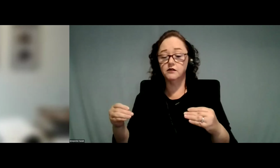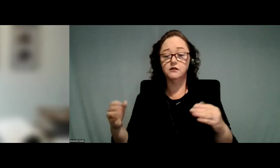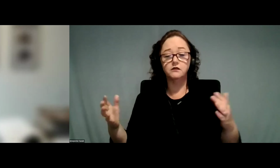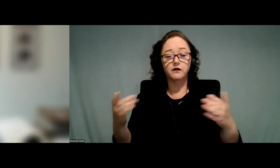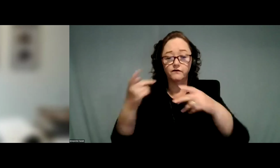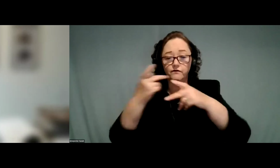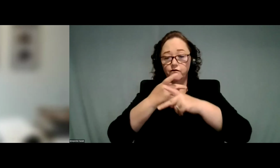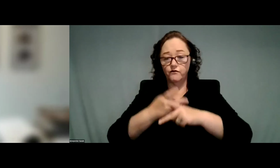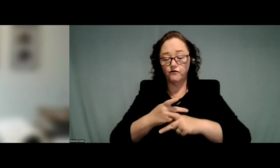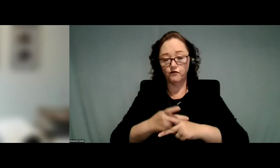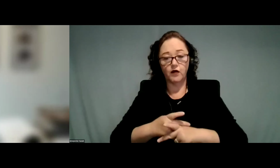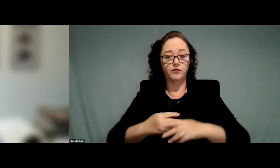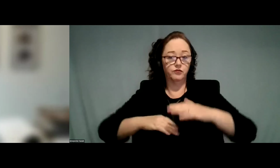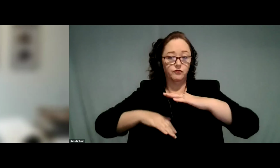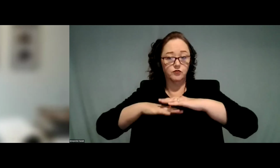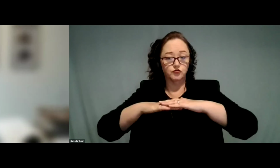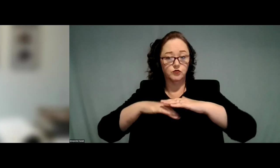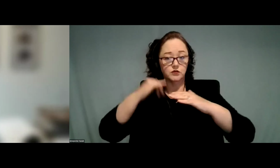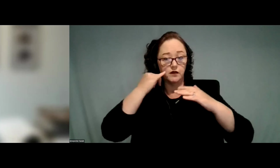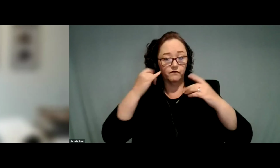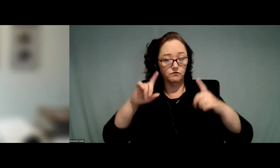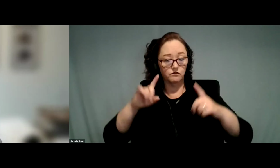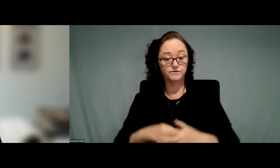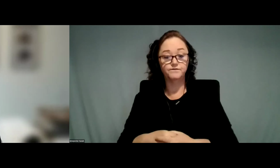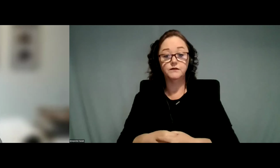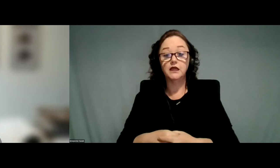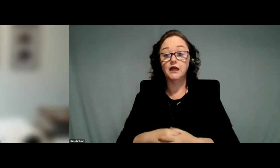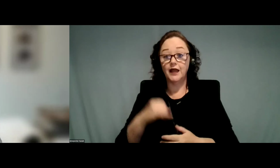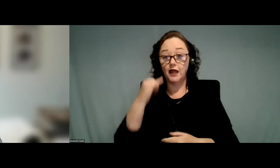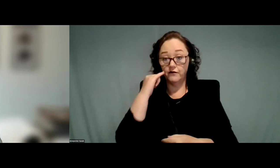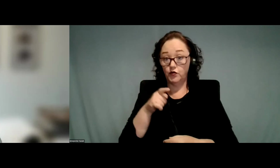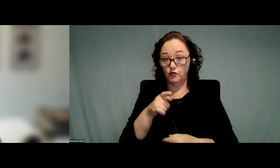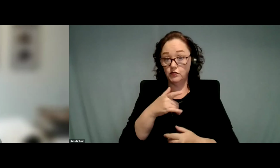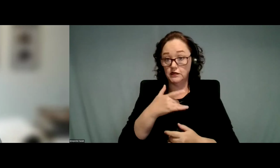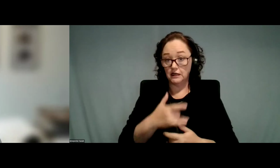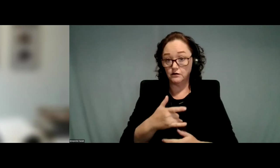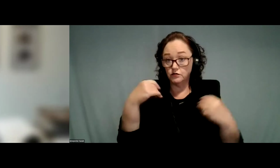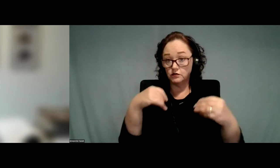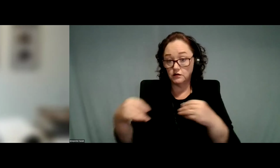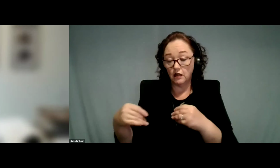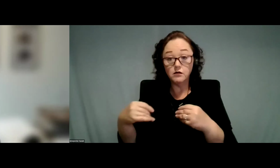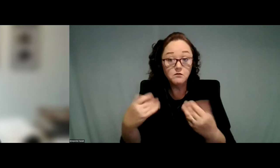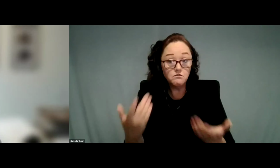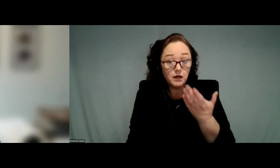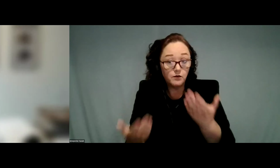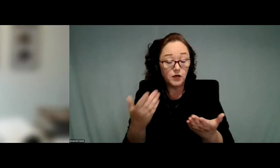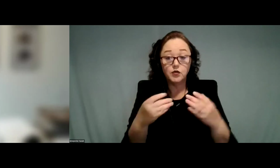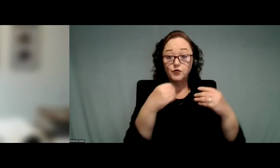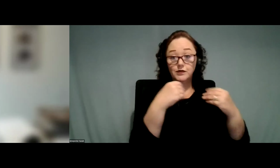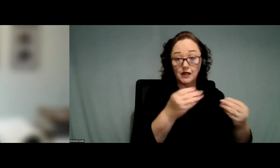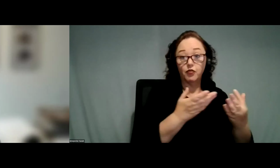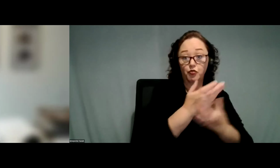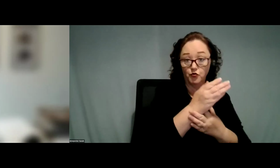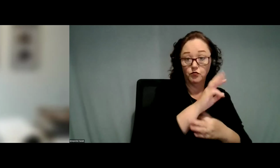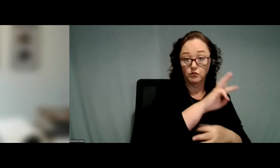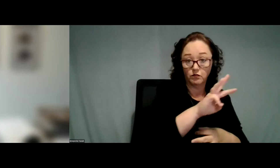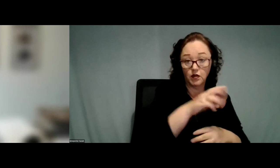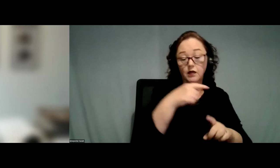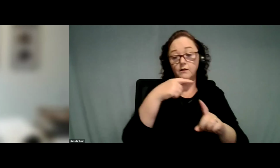made. So if you sell in that way, and you may sell both ways, you may sell directly and through a marketplace, but if you're selling through a